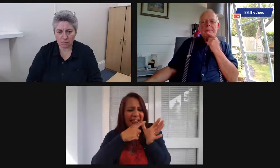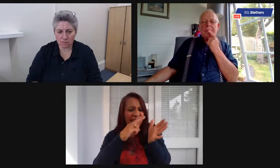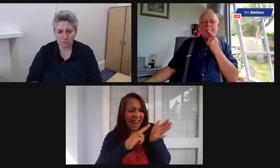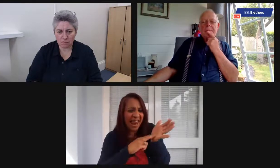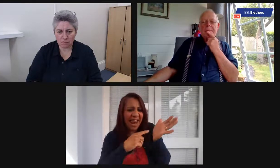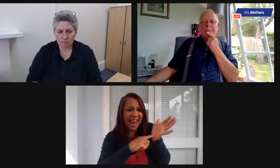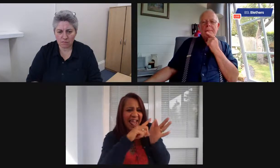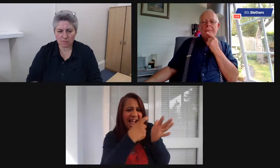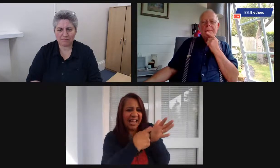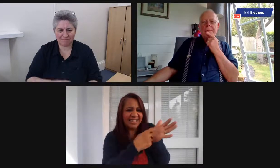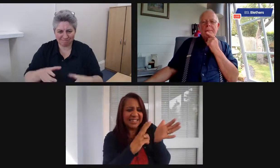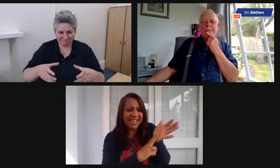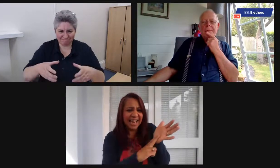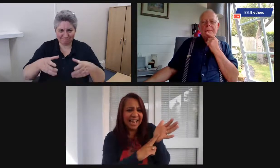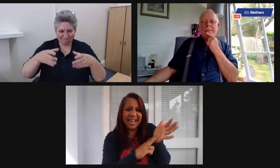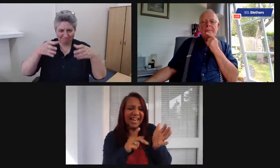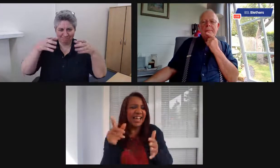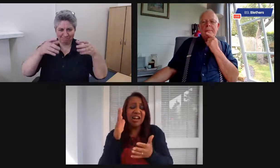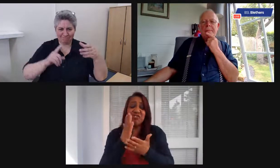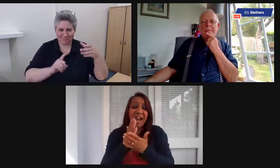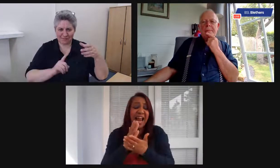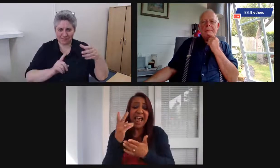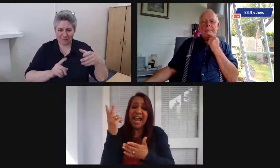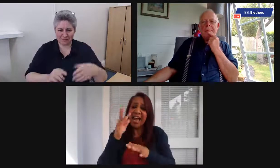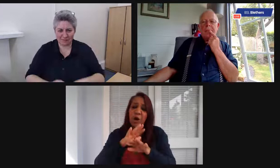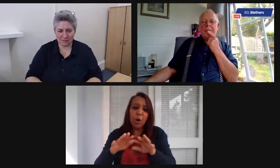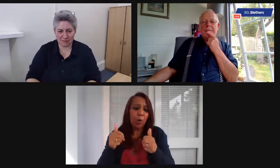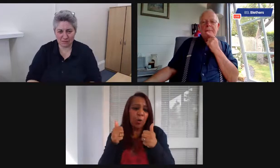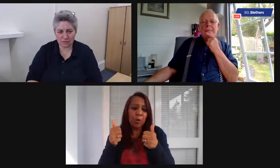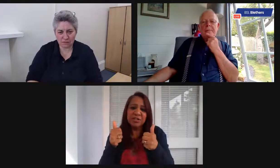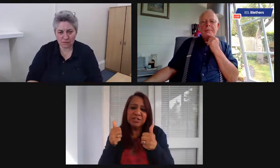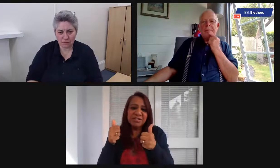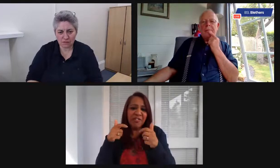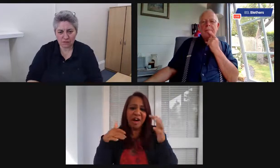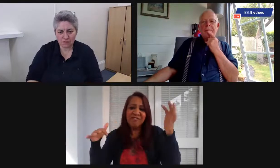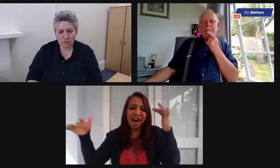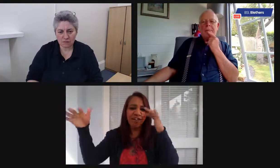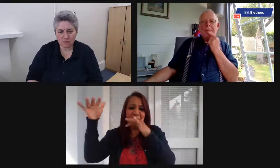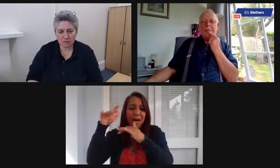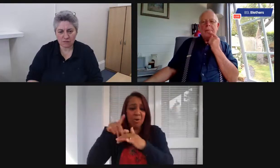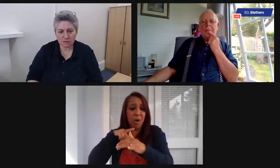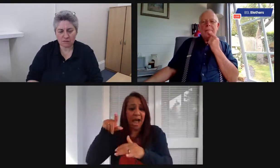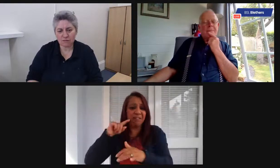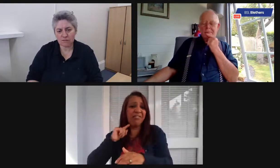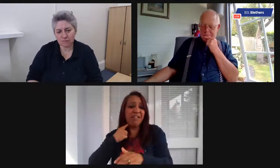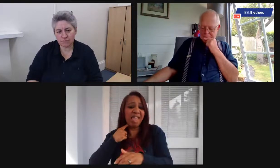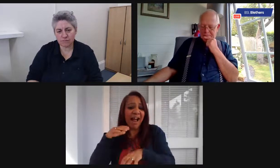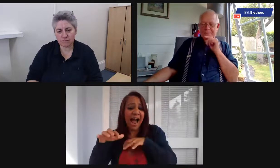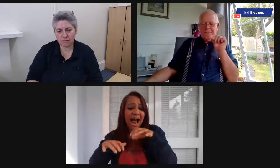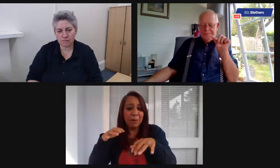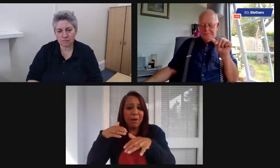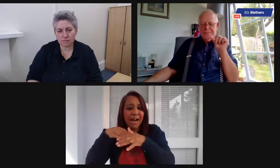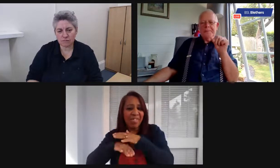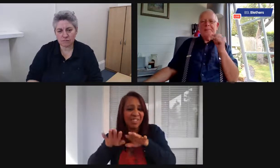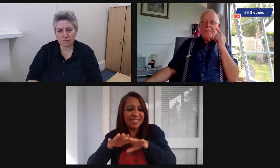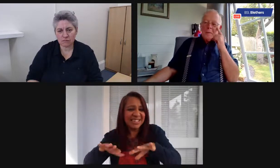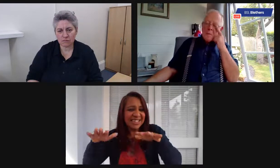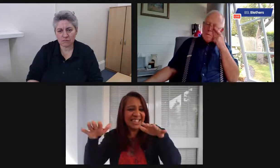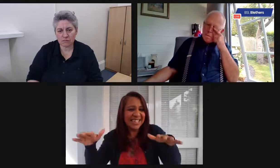balloons or you know different things like maybe like with the candles and things like that for memory of people.